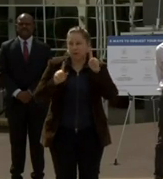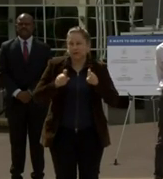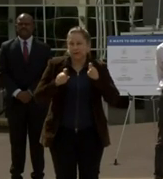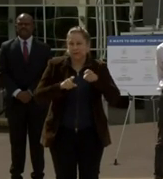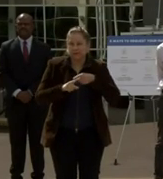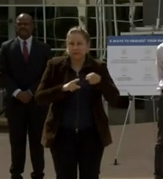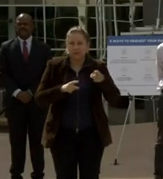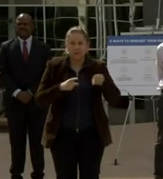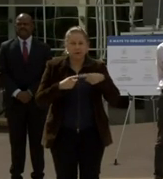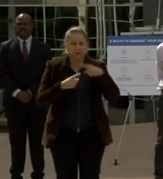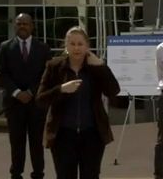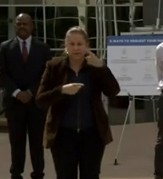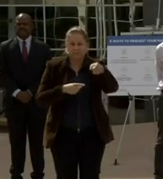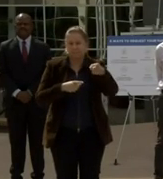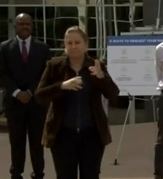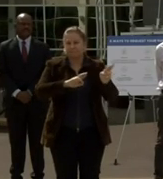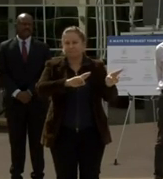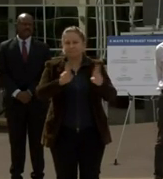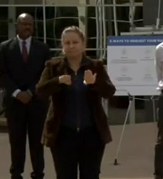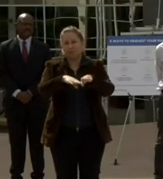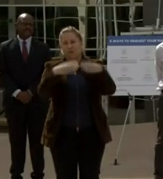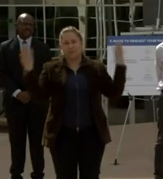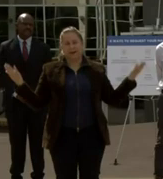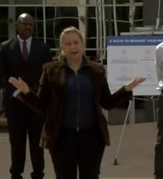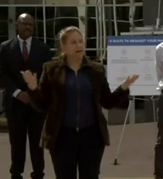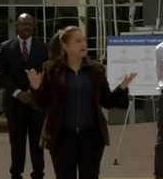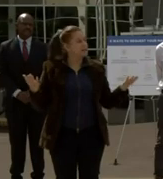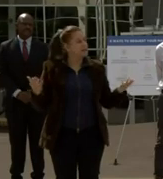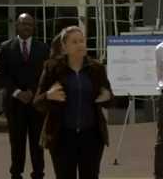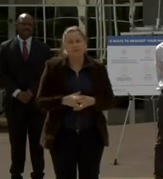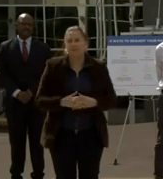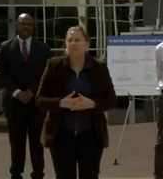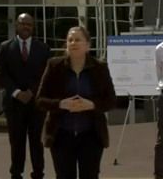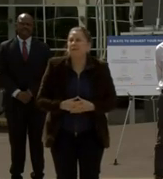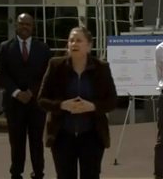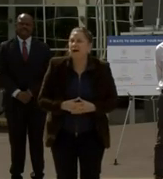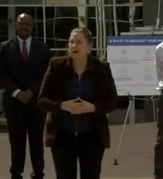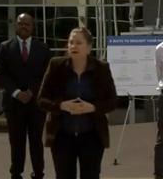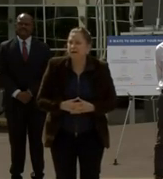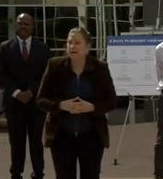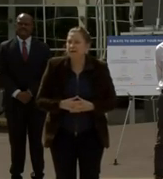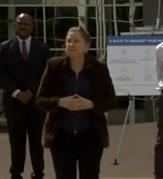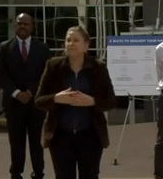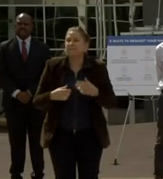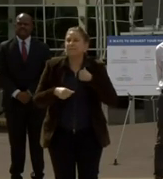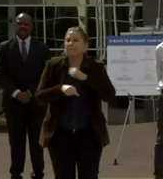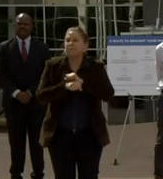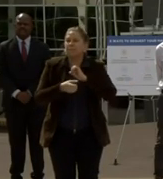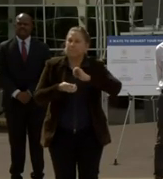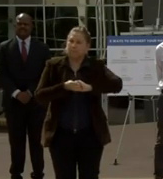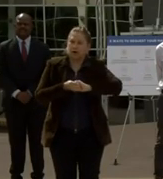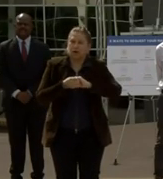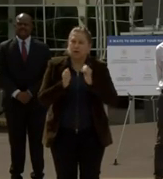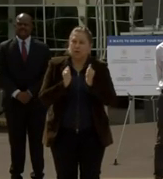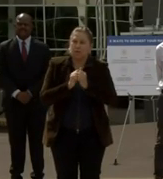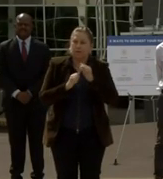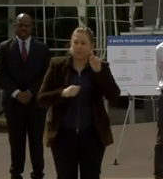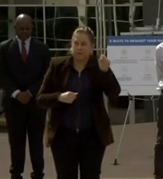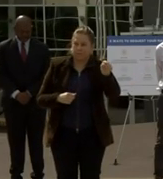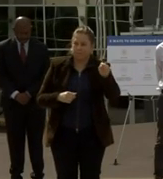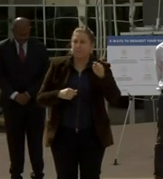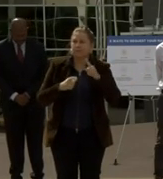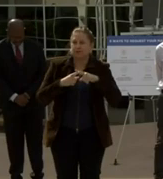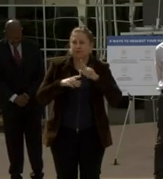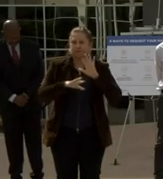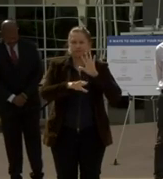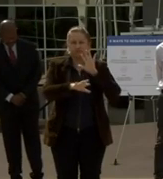Is it as we mentioned yesterday, Sam, we are working with a partner so that we can get set up there, make sure we have the